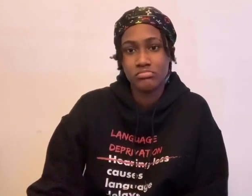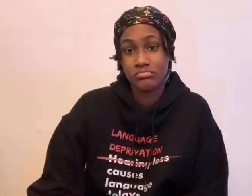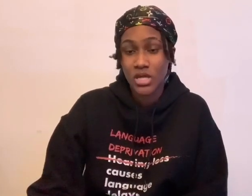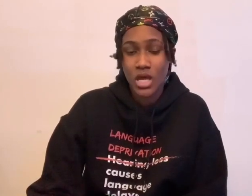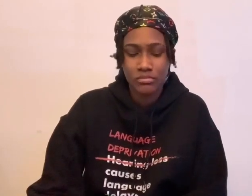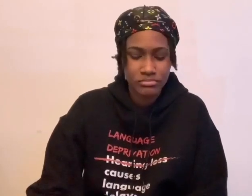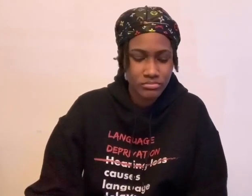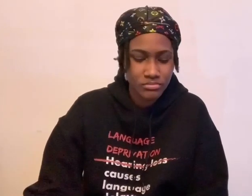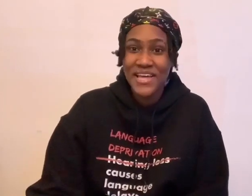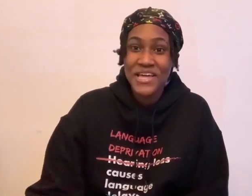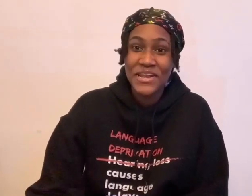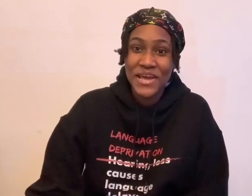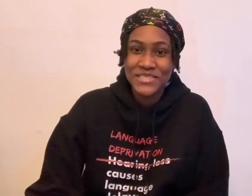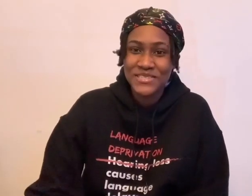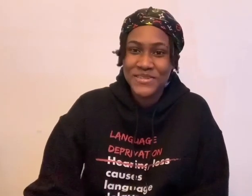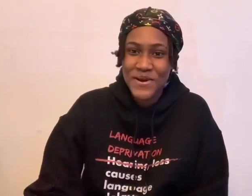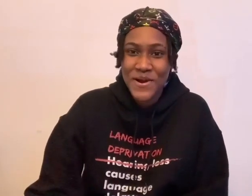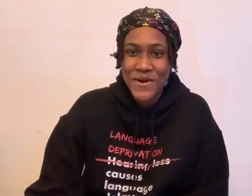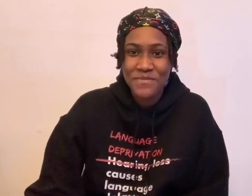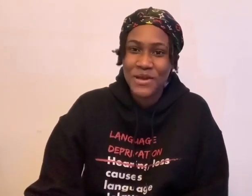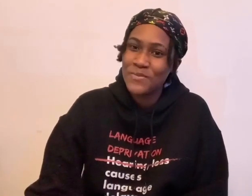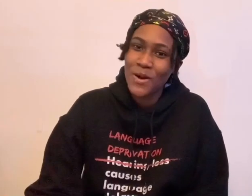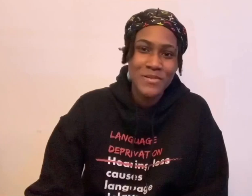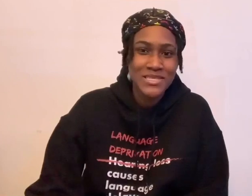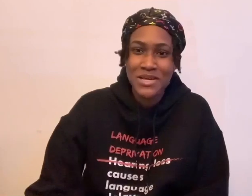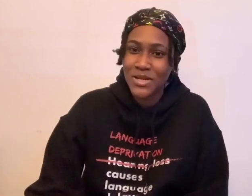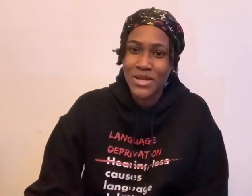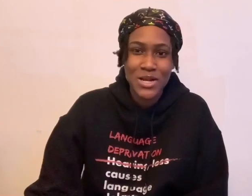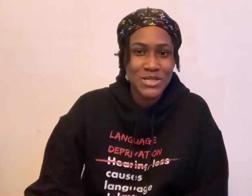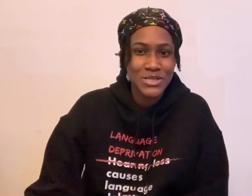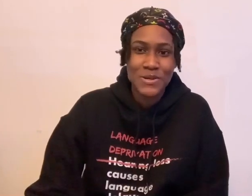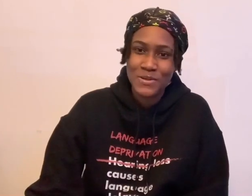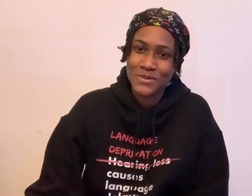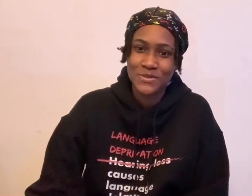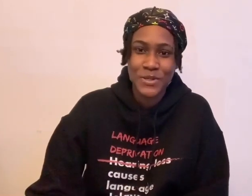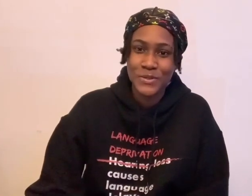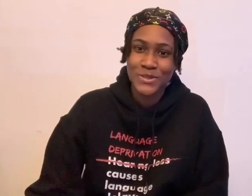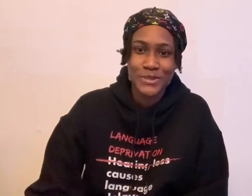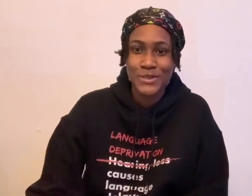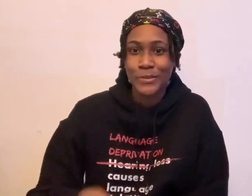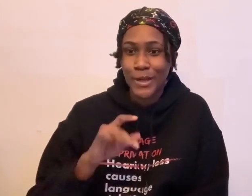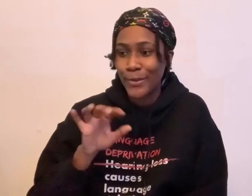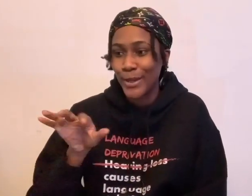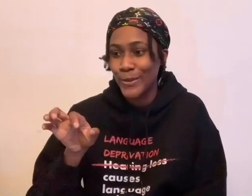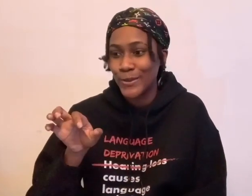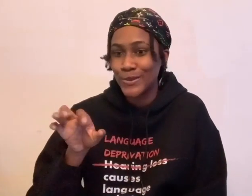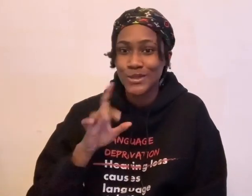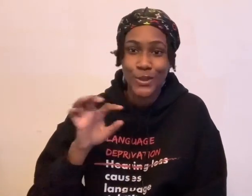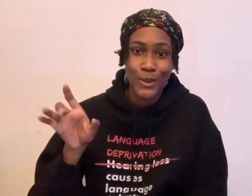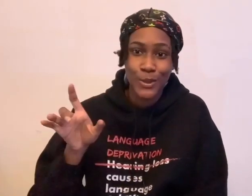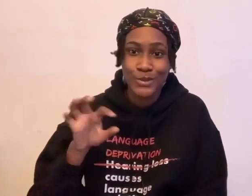Yeah. Next term that you probably see on a lot of shirts when you search up Barbados terms, da, da, da,